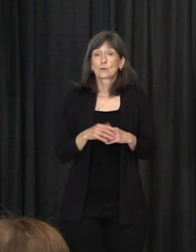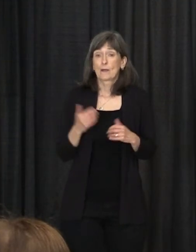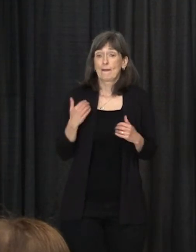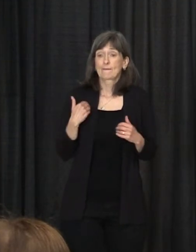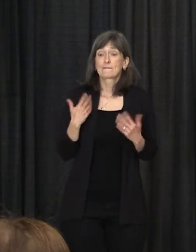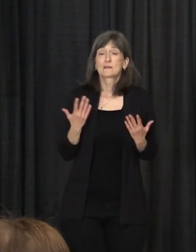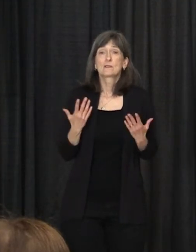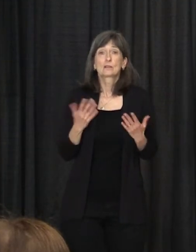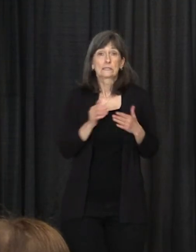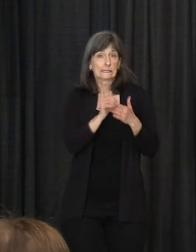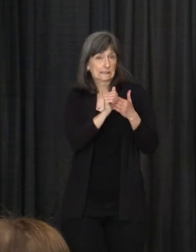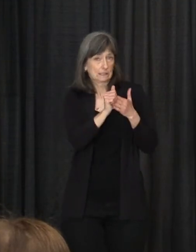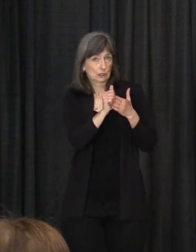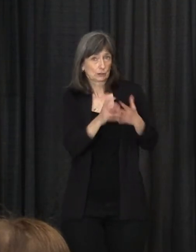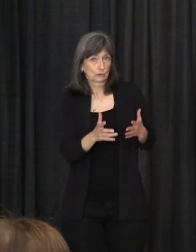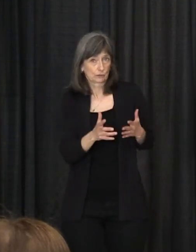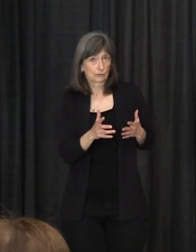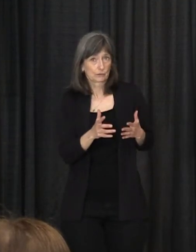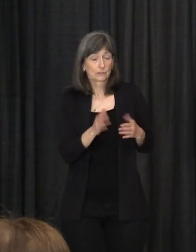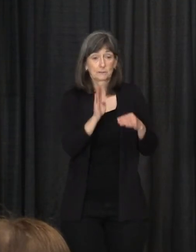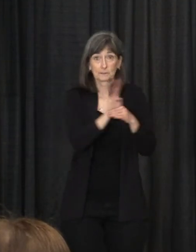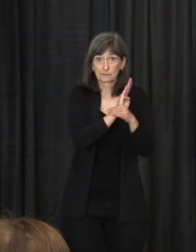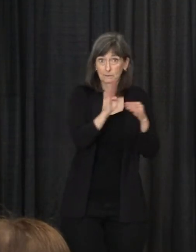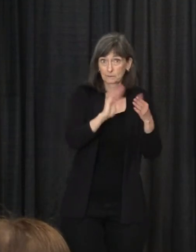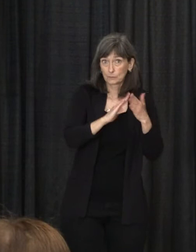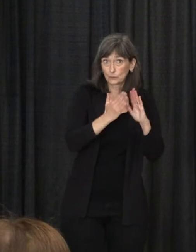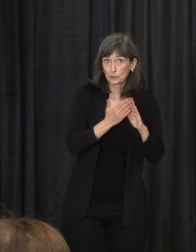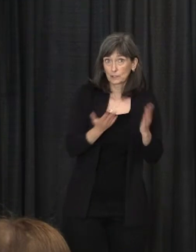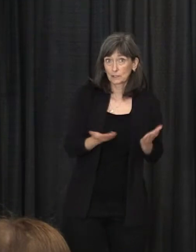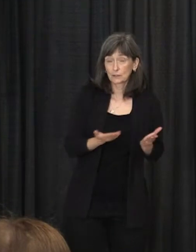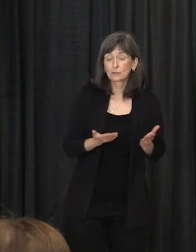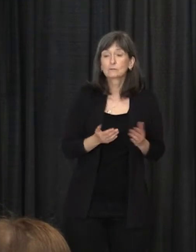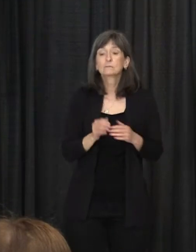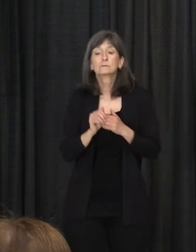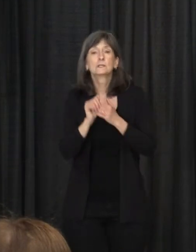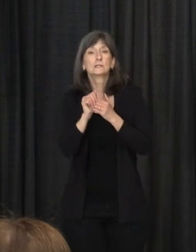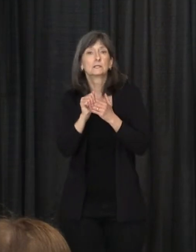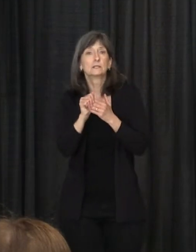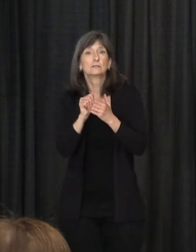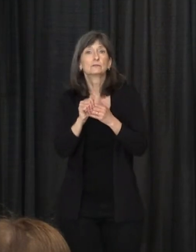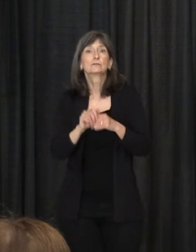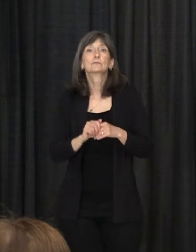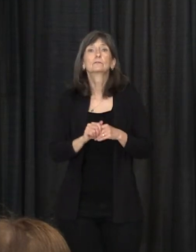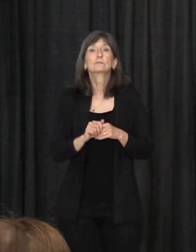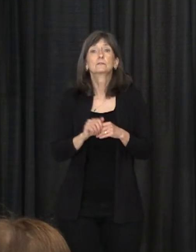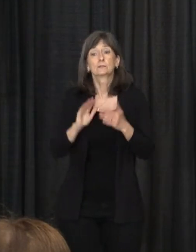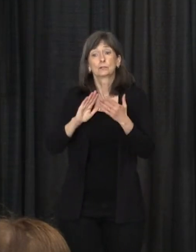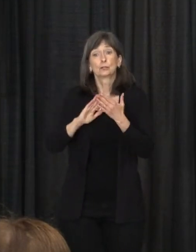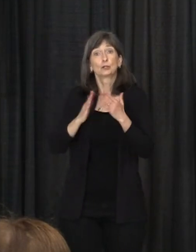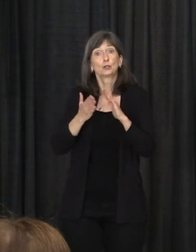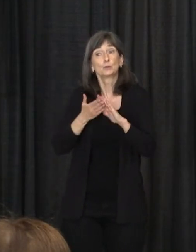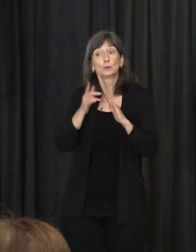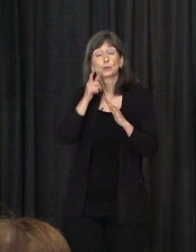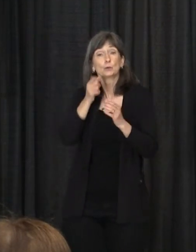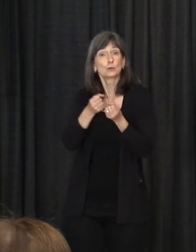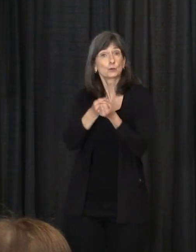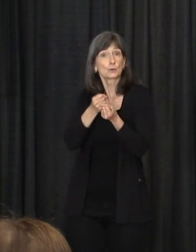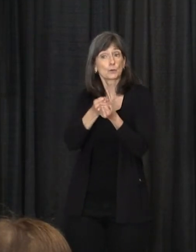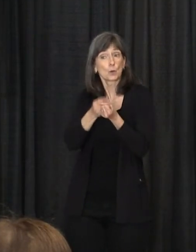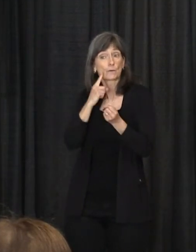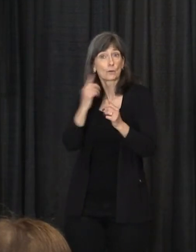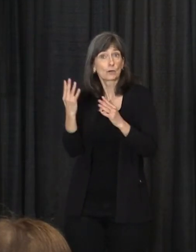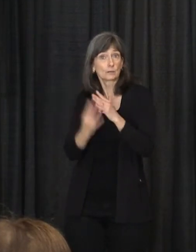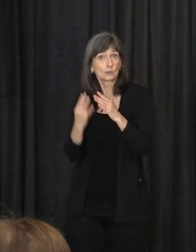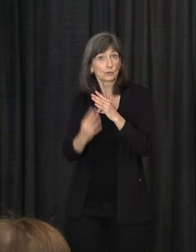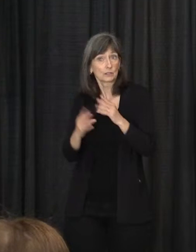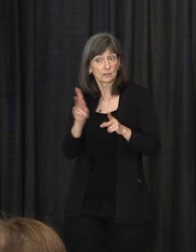leaders from our business community, leaders from the community providing supports for resettlement